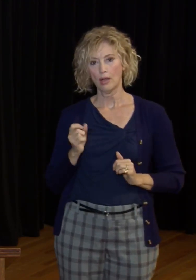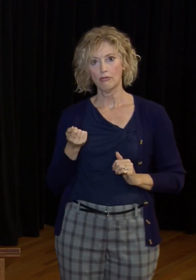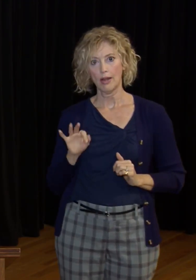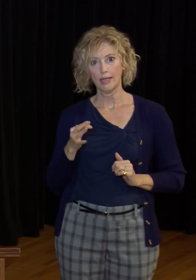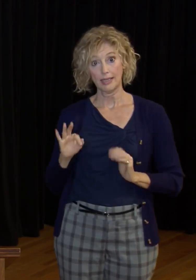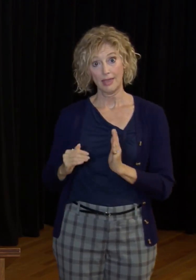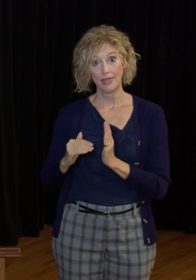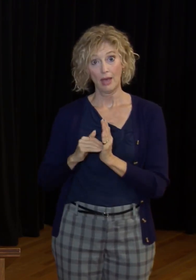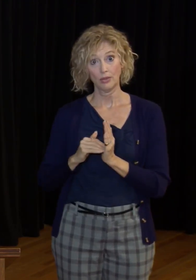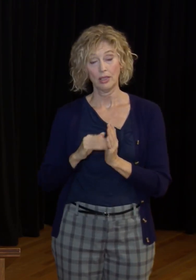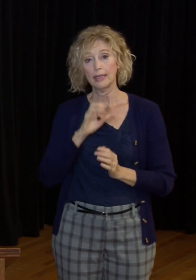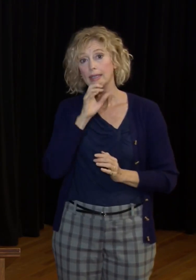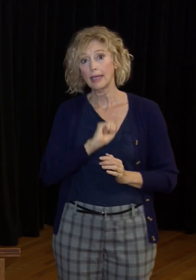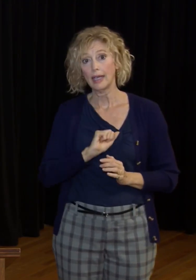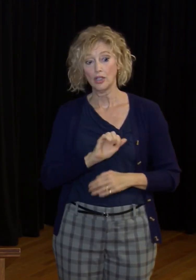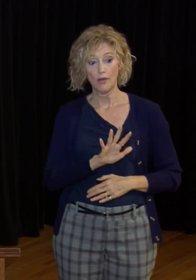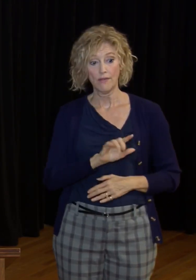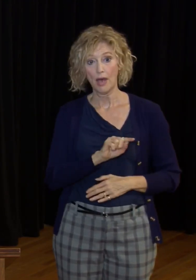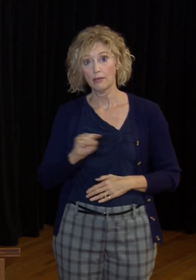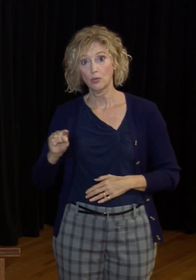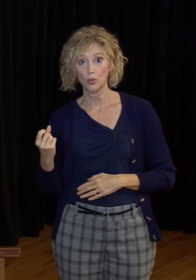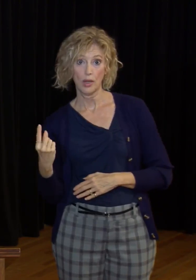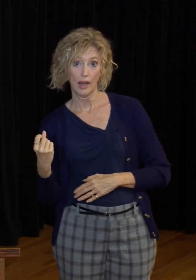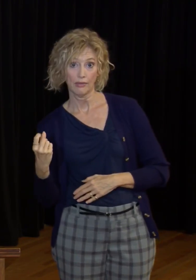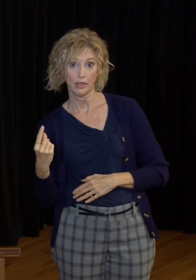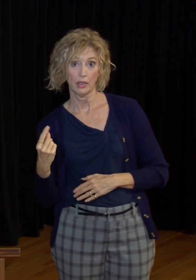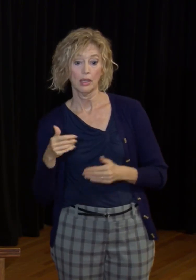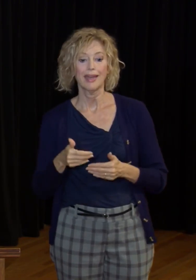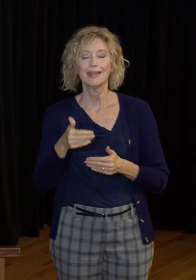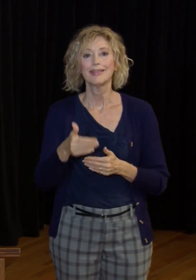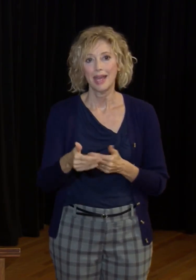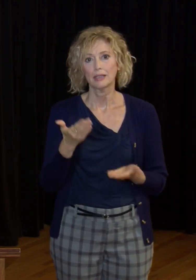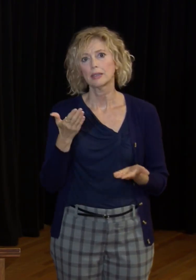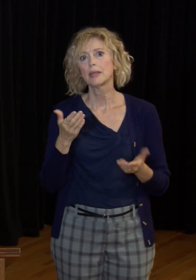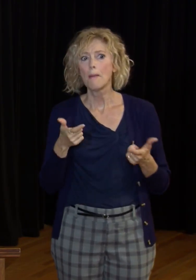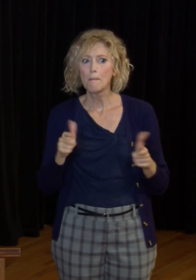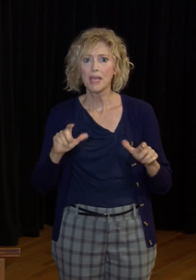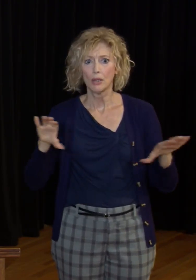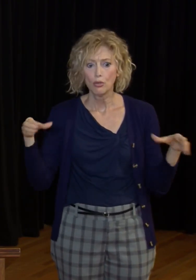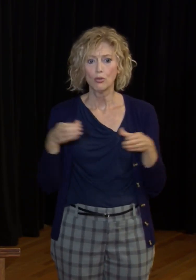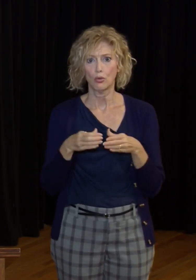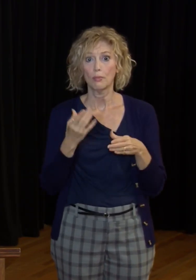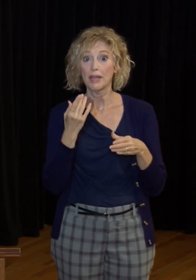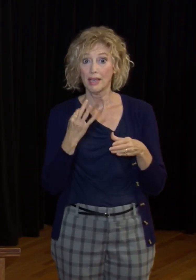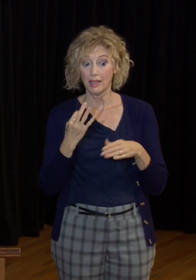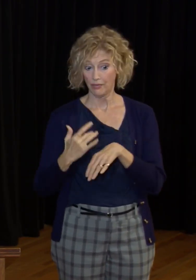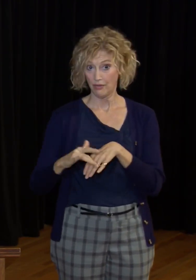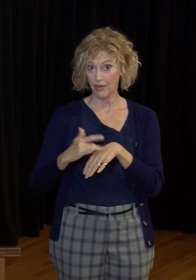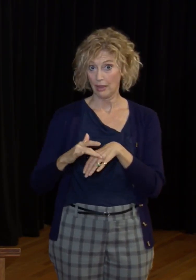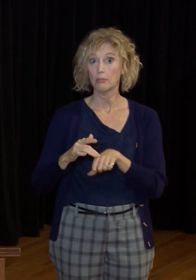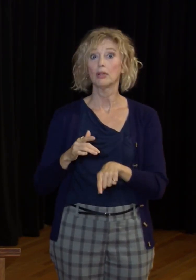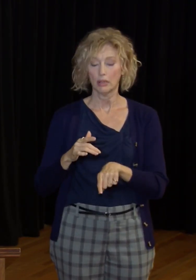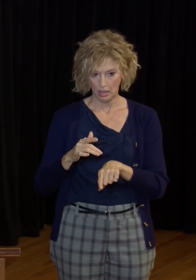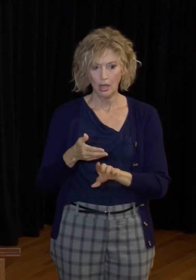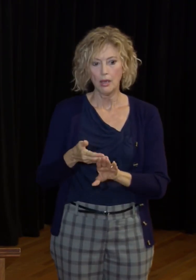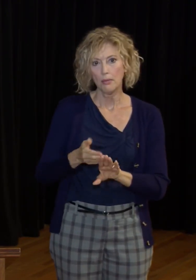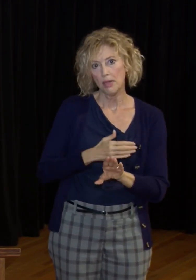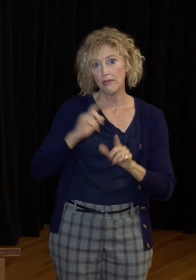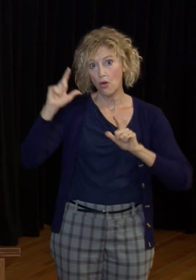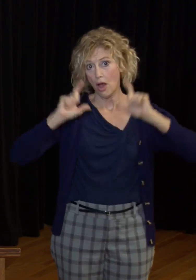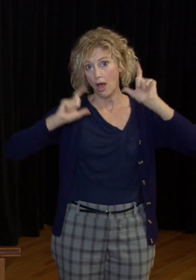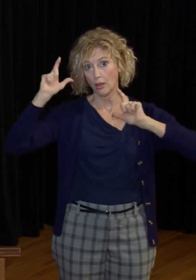119,000 are ages 5 to 11, and they're probably the next major subgroup should the vaccine become available prior to Halloween, which